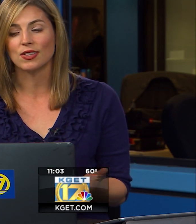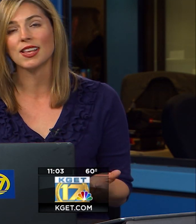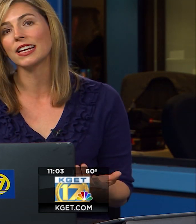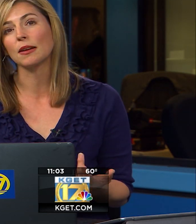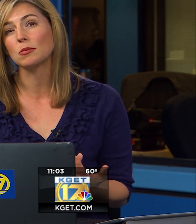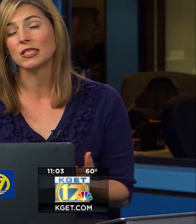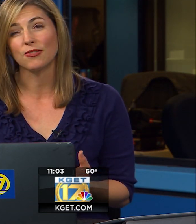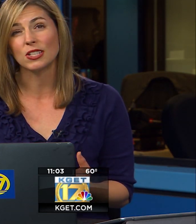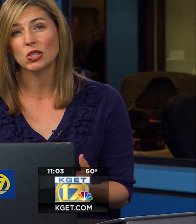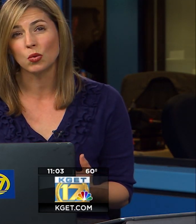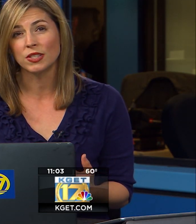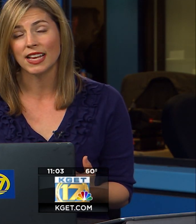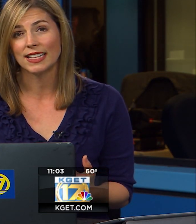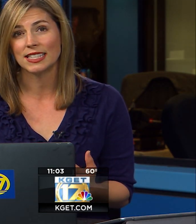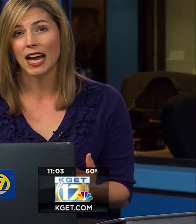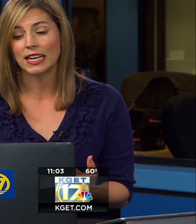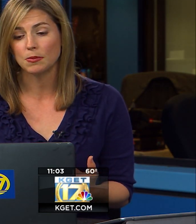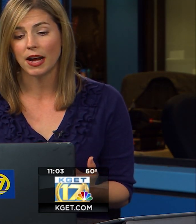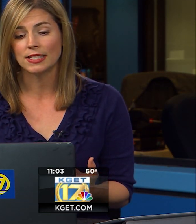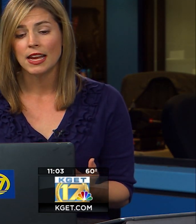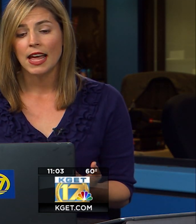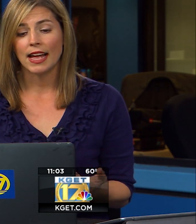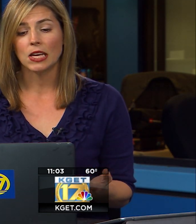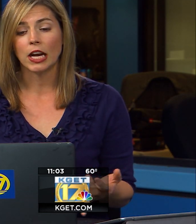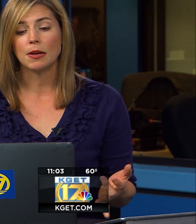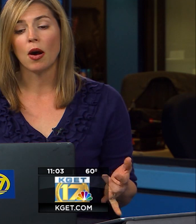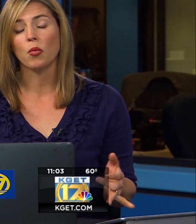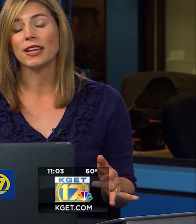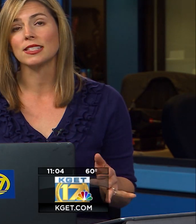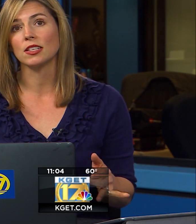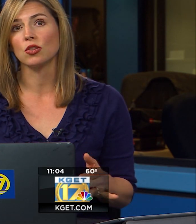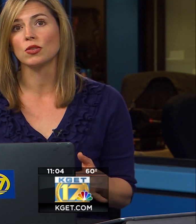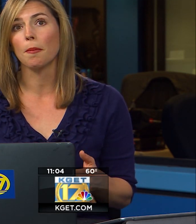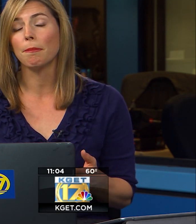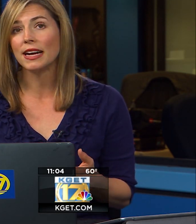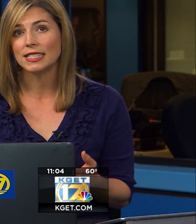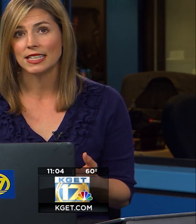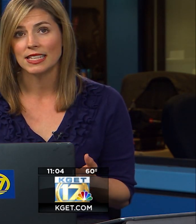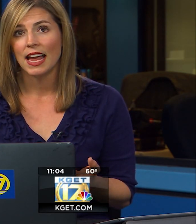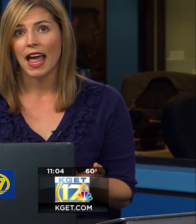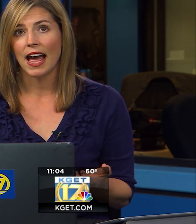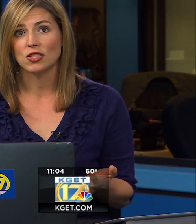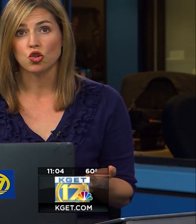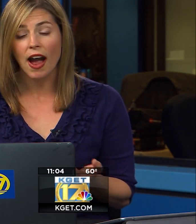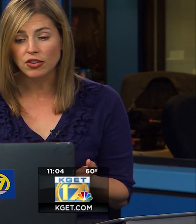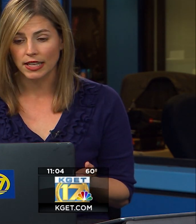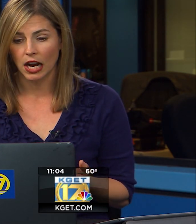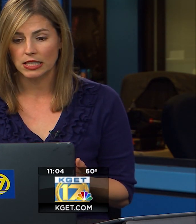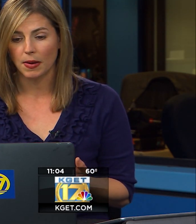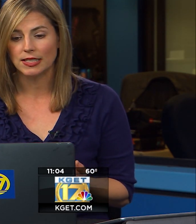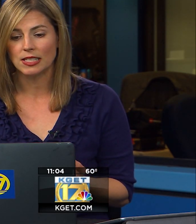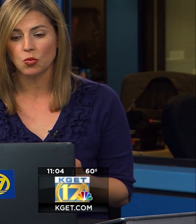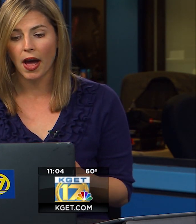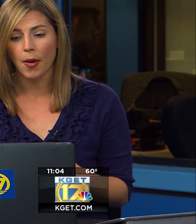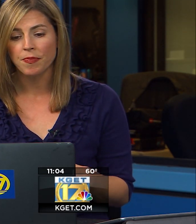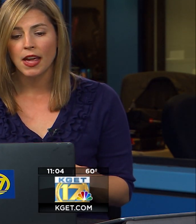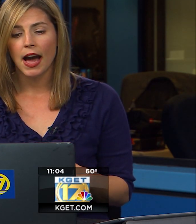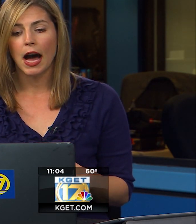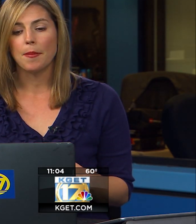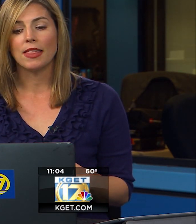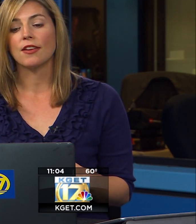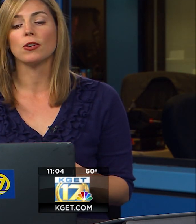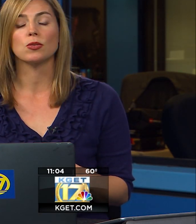internet, so they are setting up specific school sites as hotspots and talking about ways to use buses as traveling hotspots as